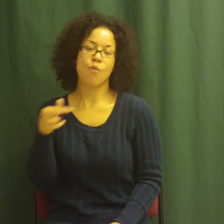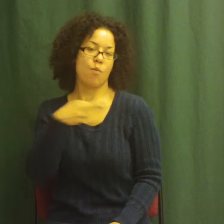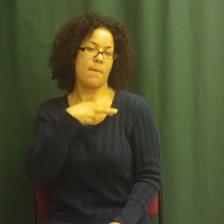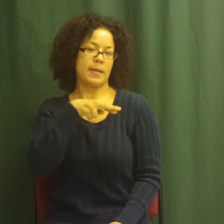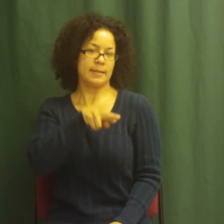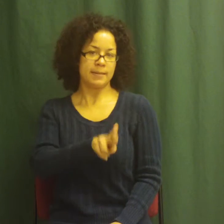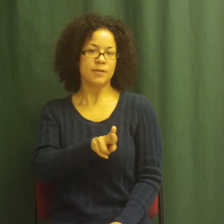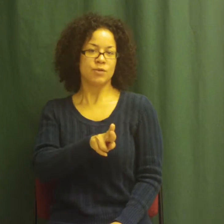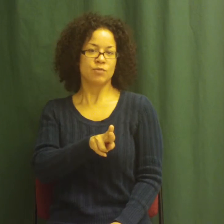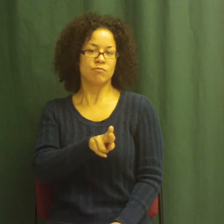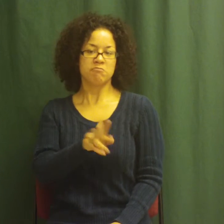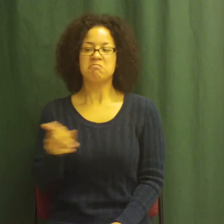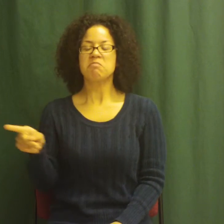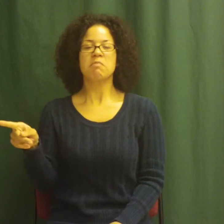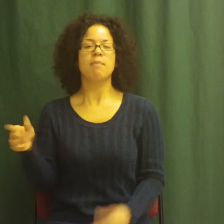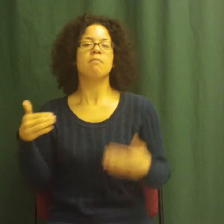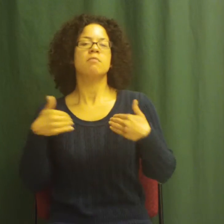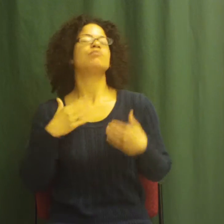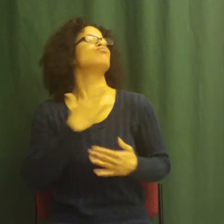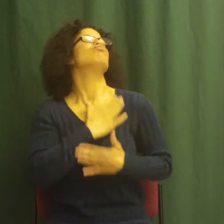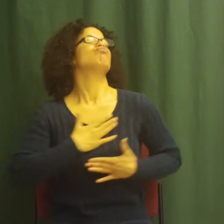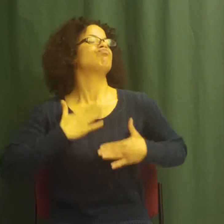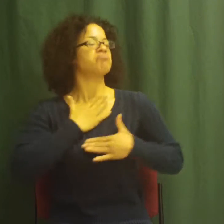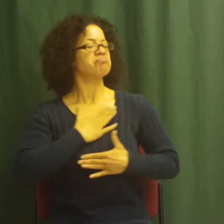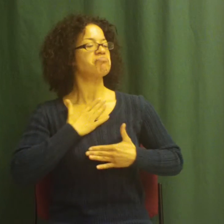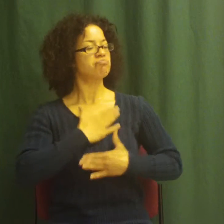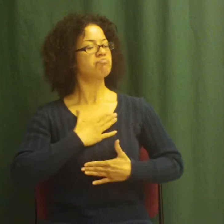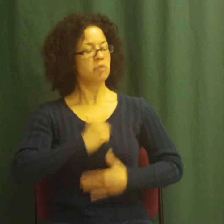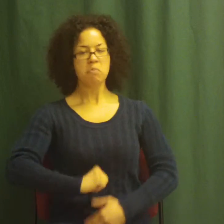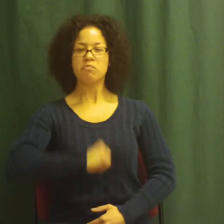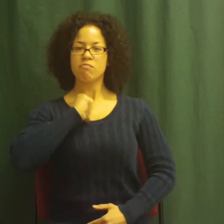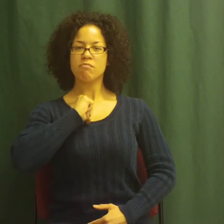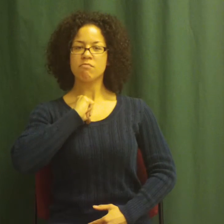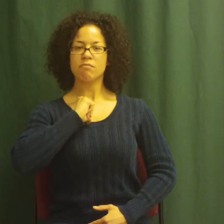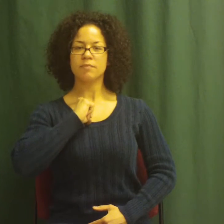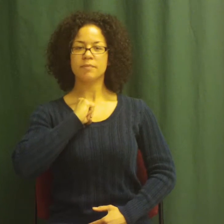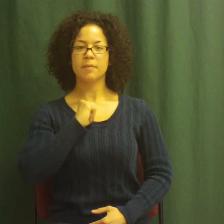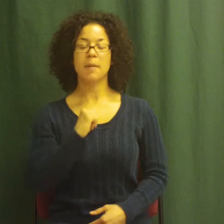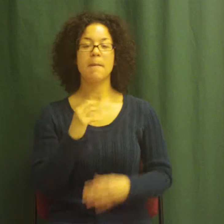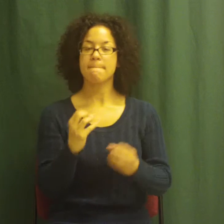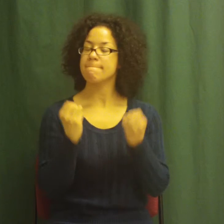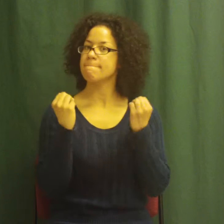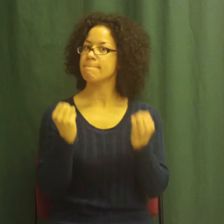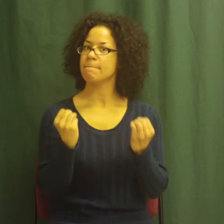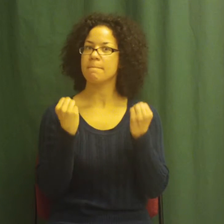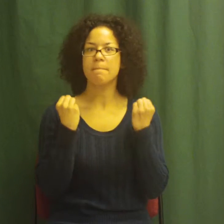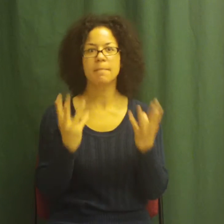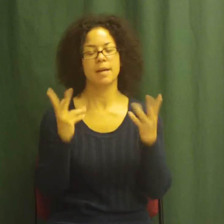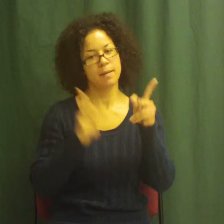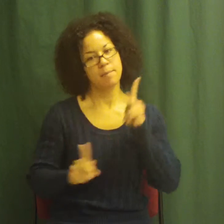their cities instead of defending them when they saw a Viking ship coming near.